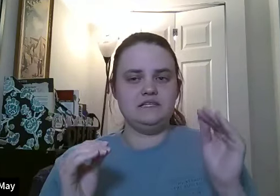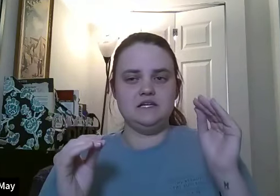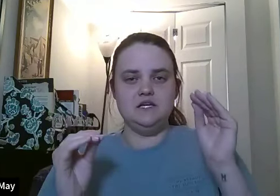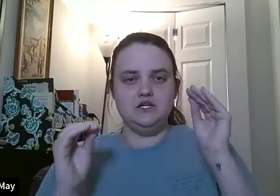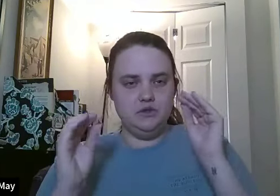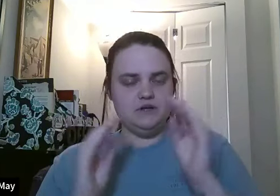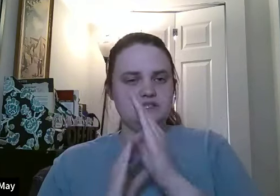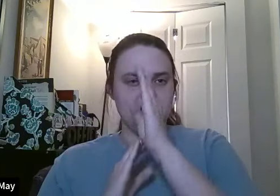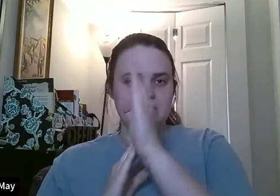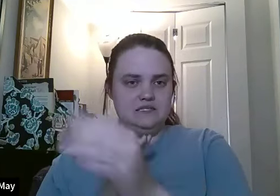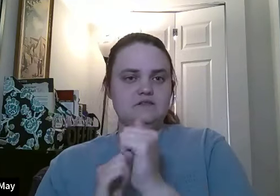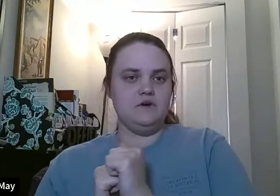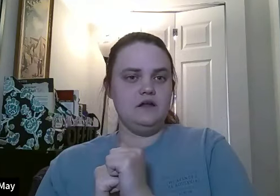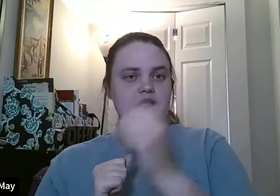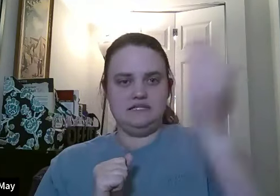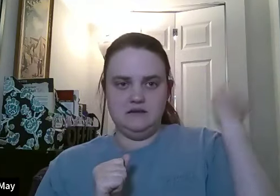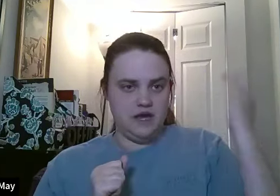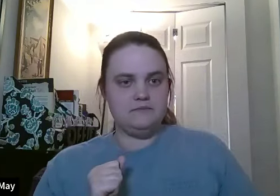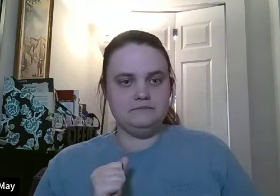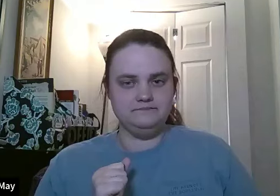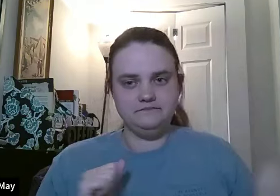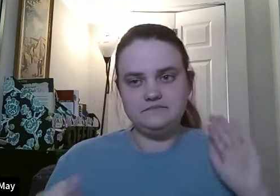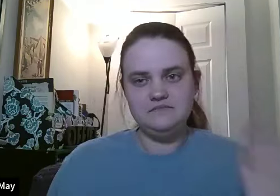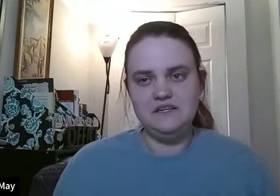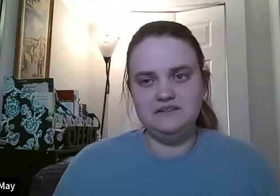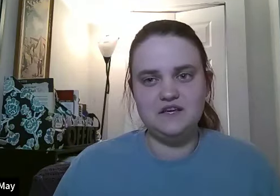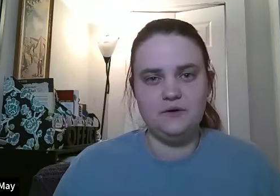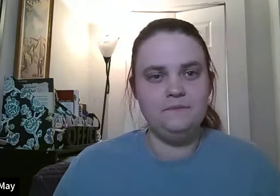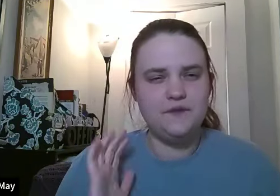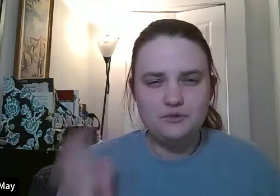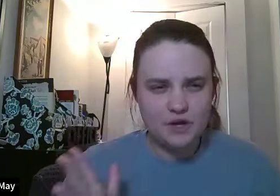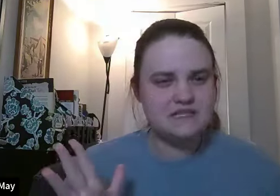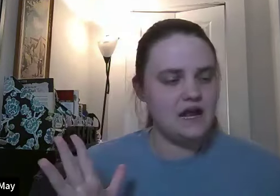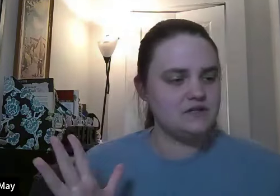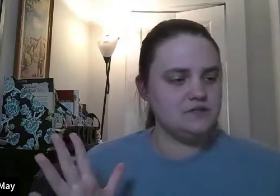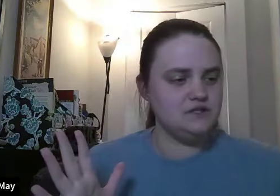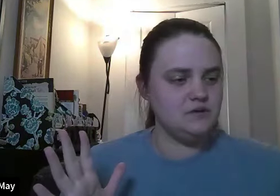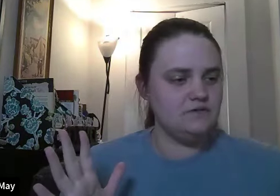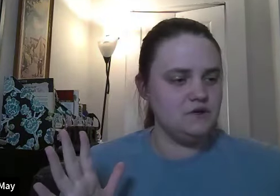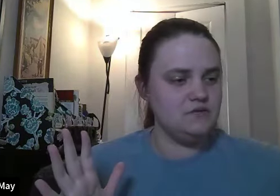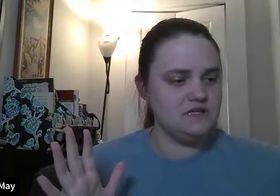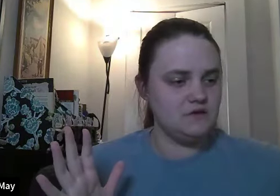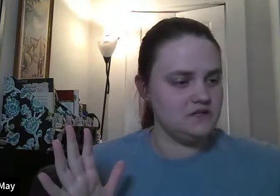basic. You understand it's in the front, it's in the back. So you'll notice that as we do a few of these other